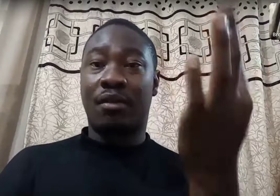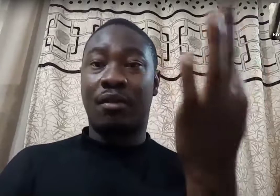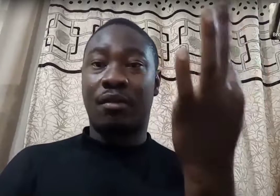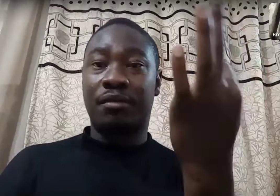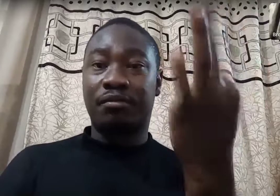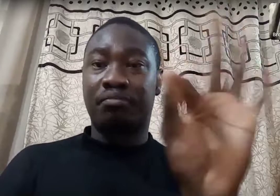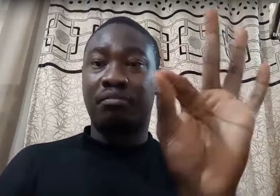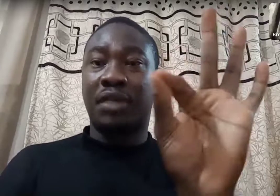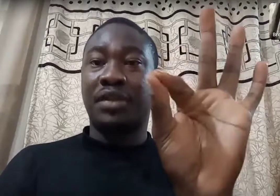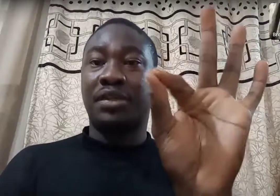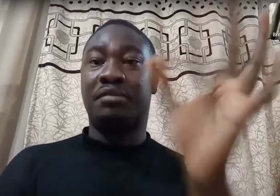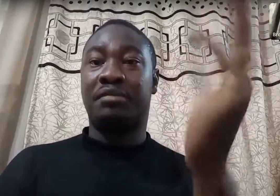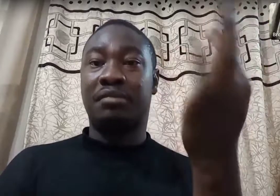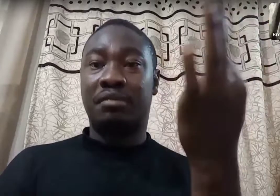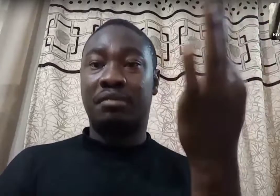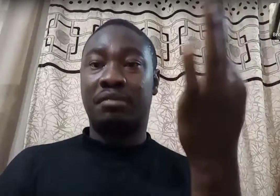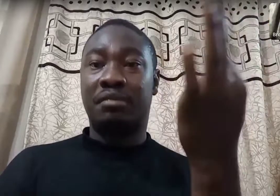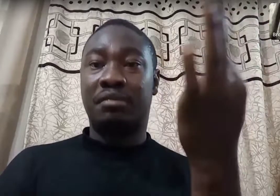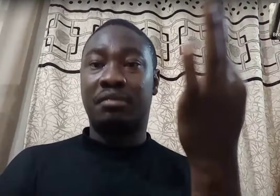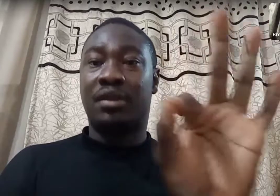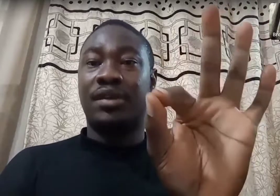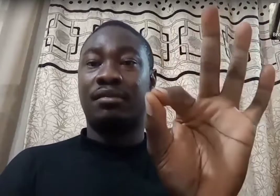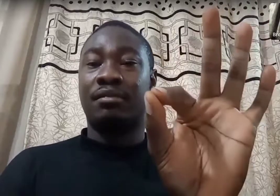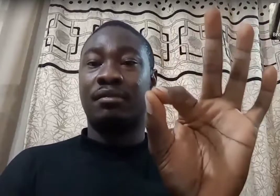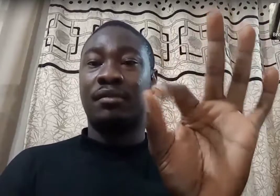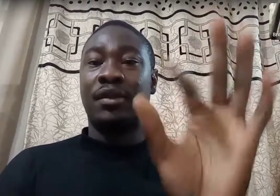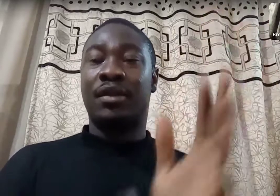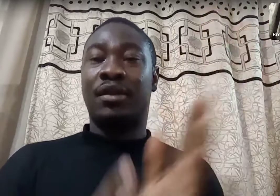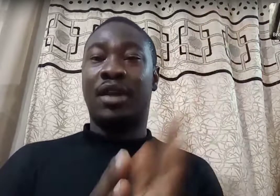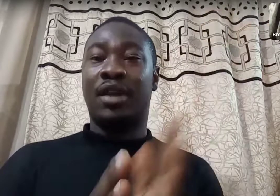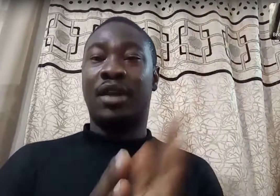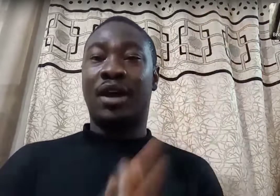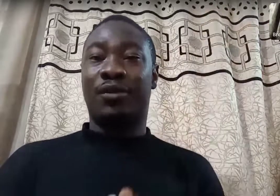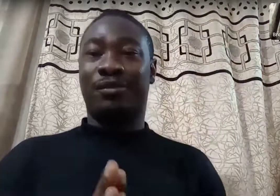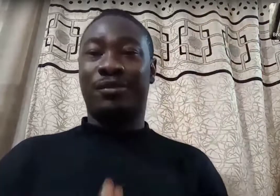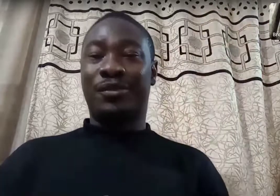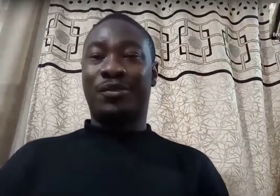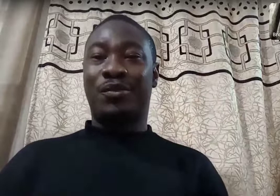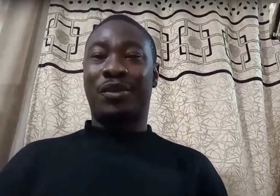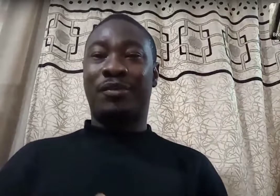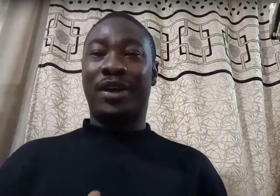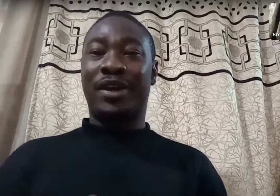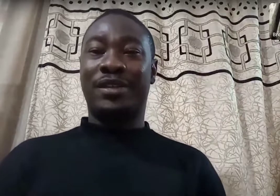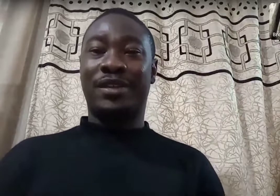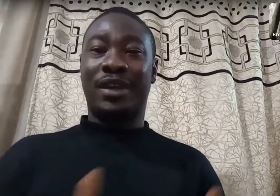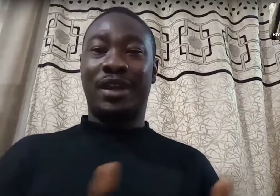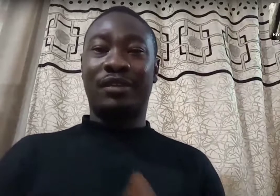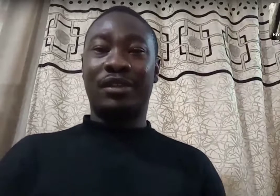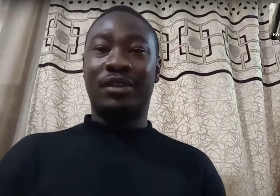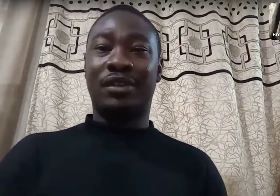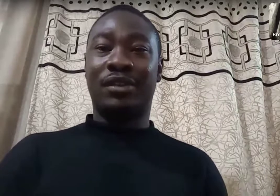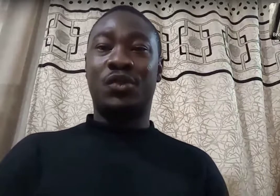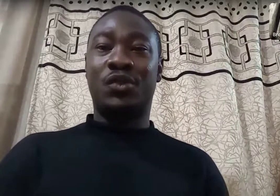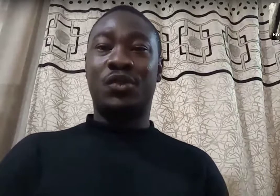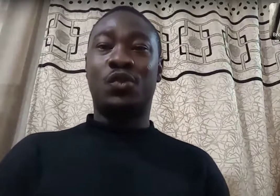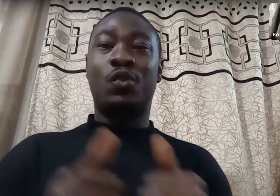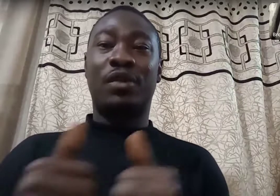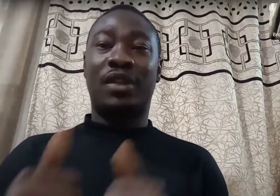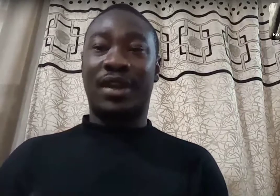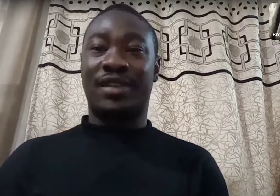19, 19. Now, we have learned 11 to 19. How